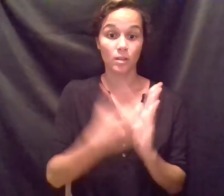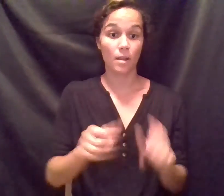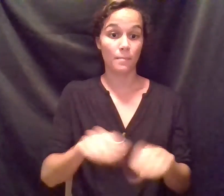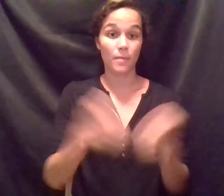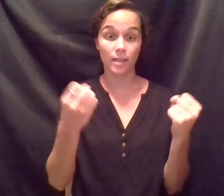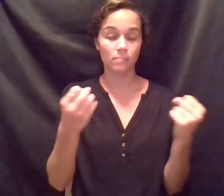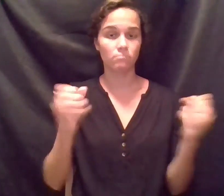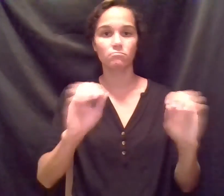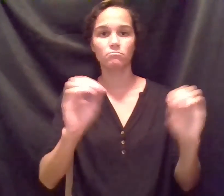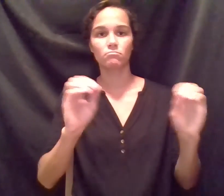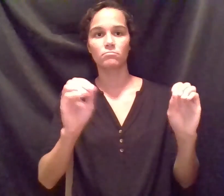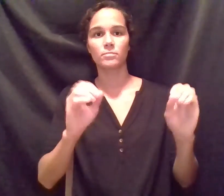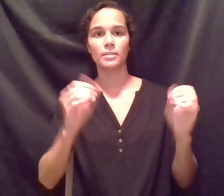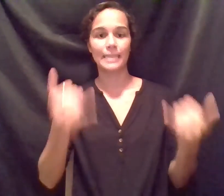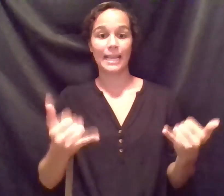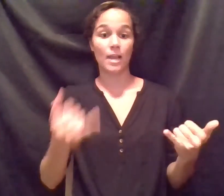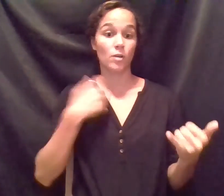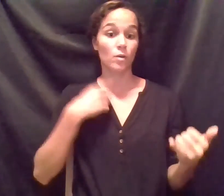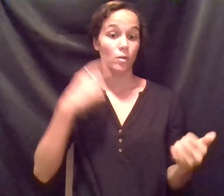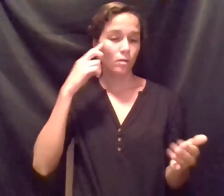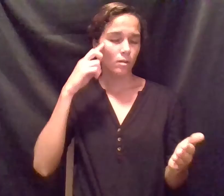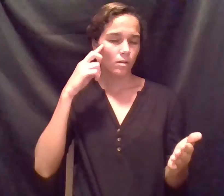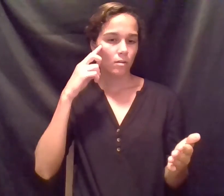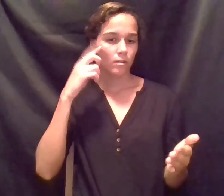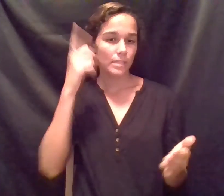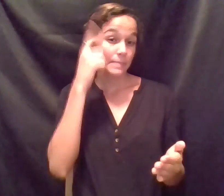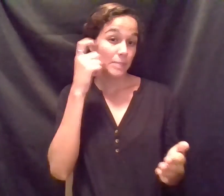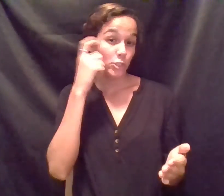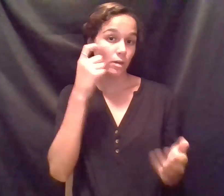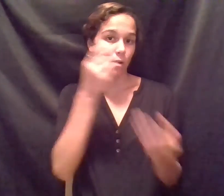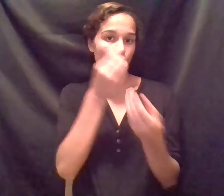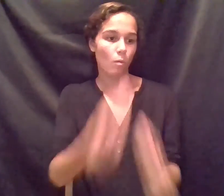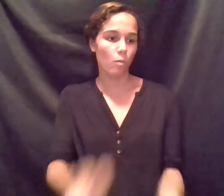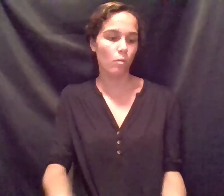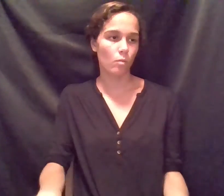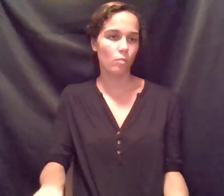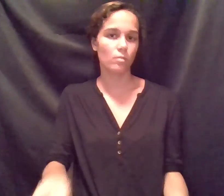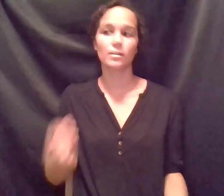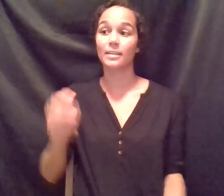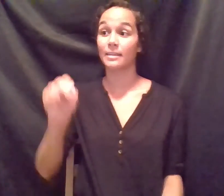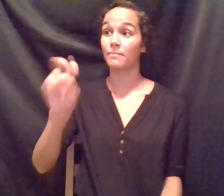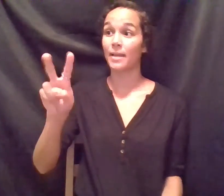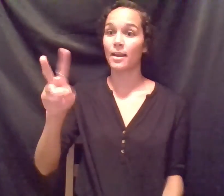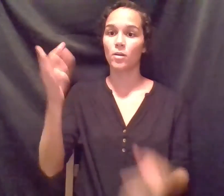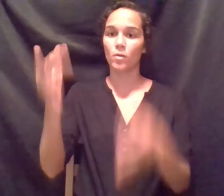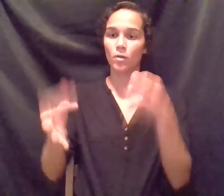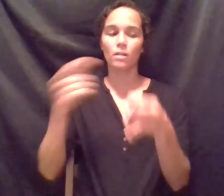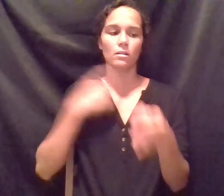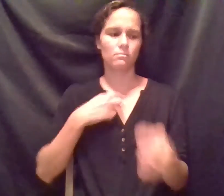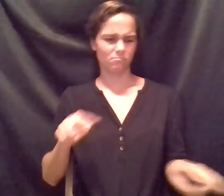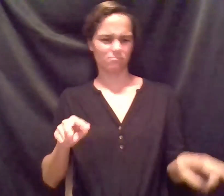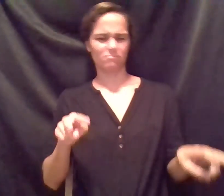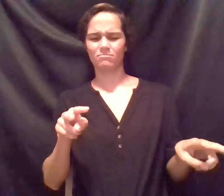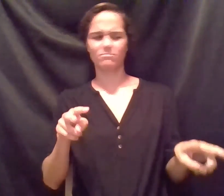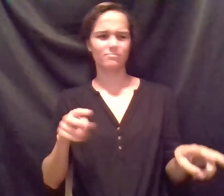no. You cannot do that. You can't hold on to someone's ID that long. You can't detain